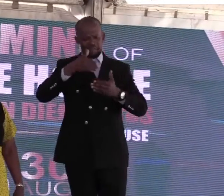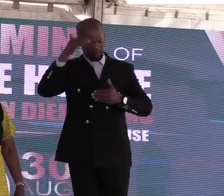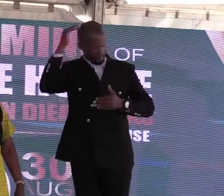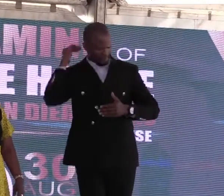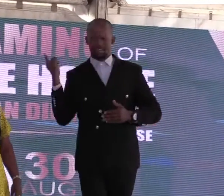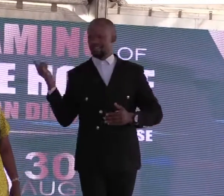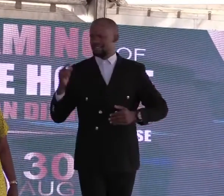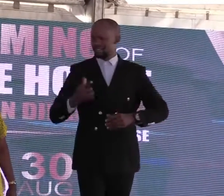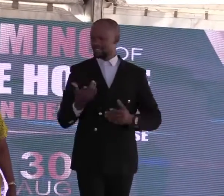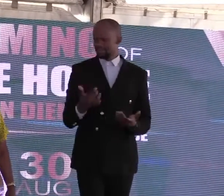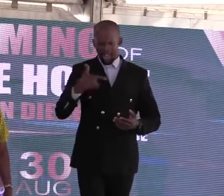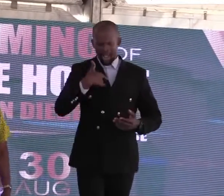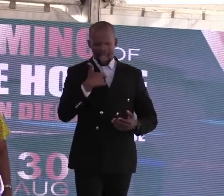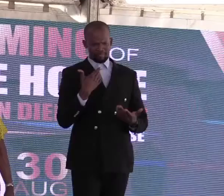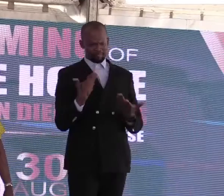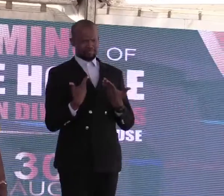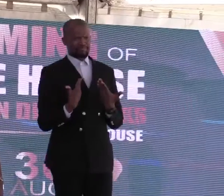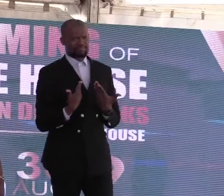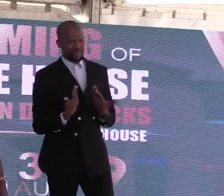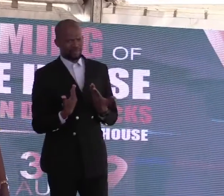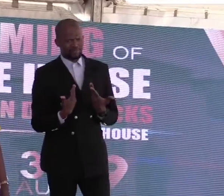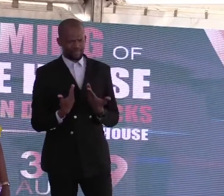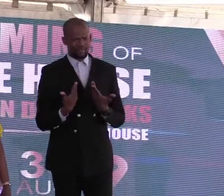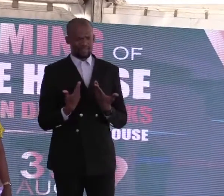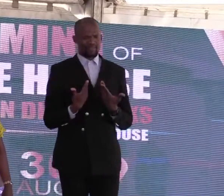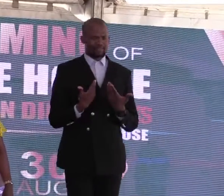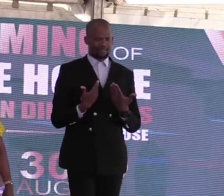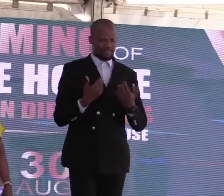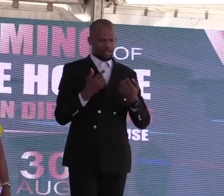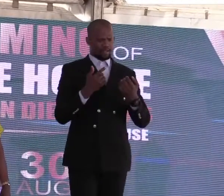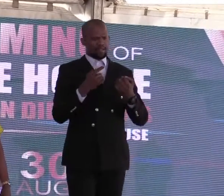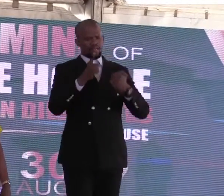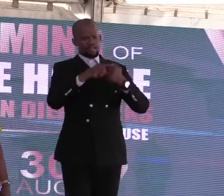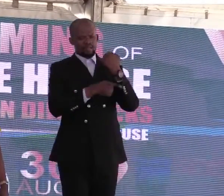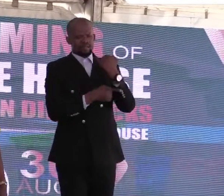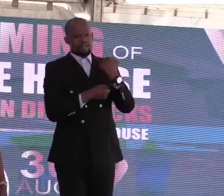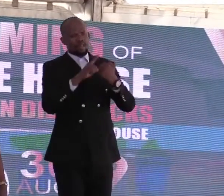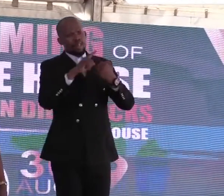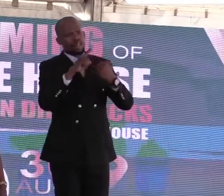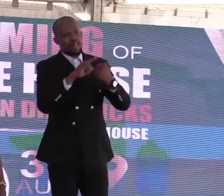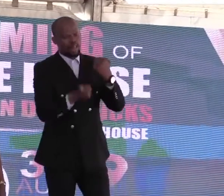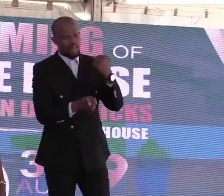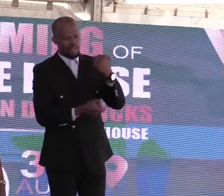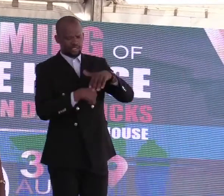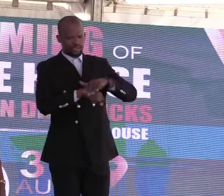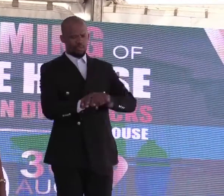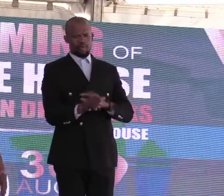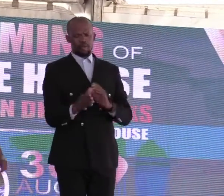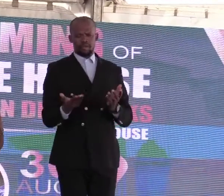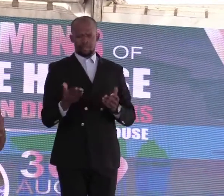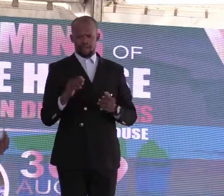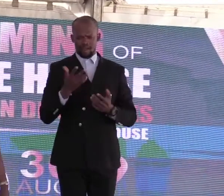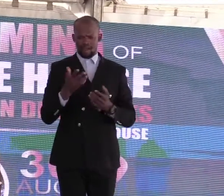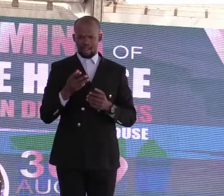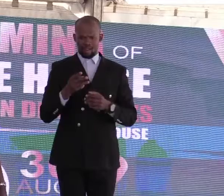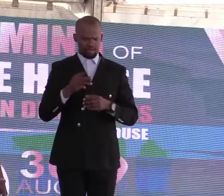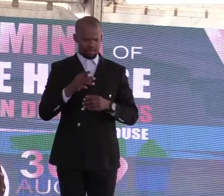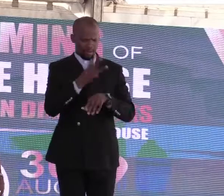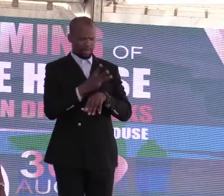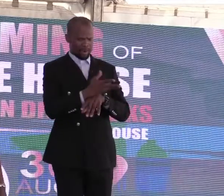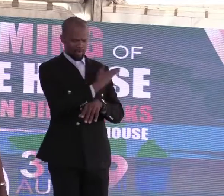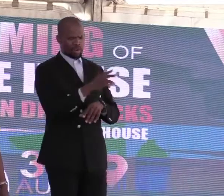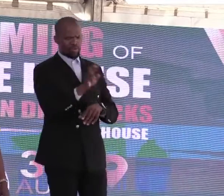there. I am the last born of Mama Lillian Diedericks.